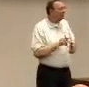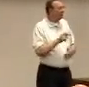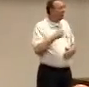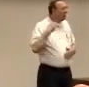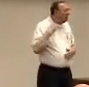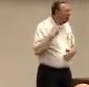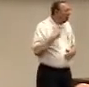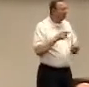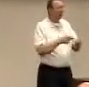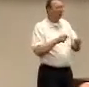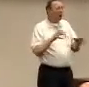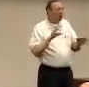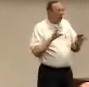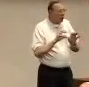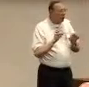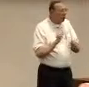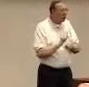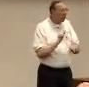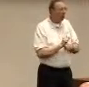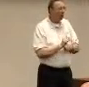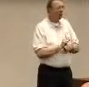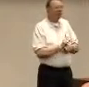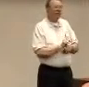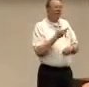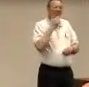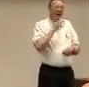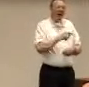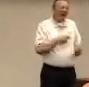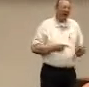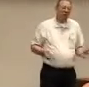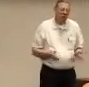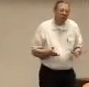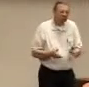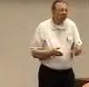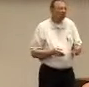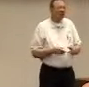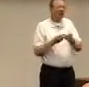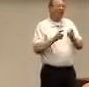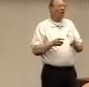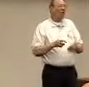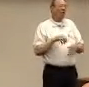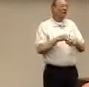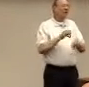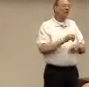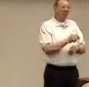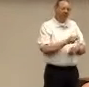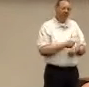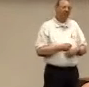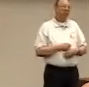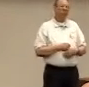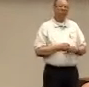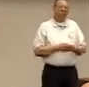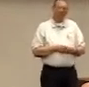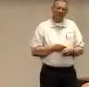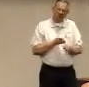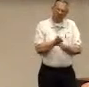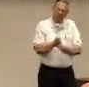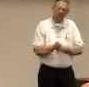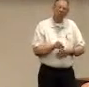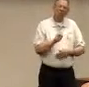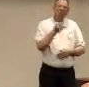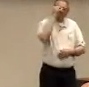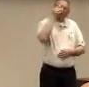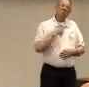about Jesus, who are her bosses, her coworkers. Somebody has a bad day, and there was a big divorce in the office, and she